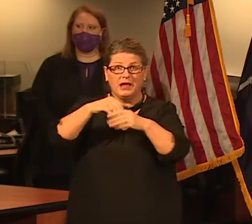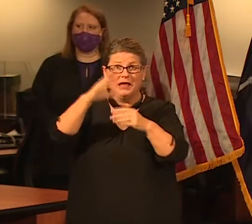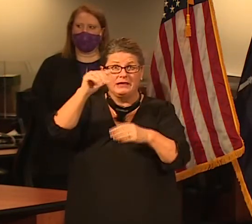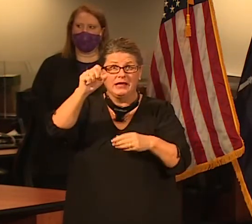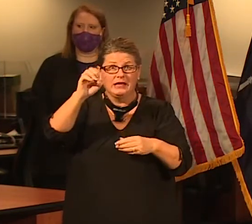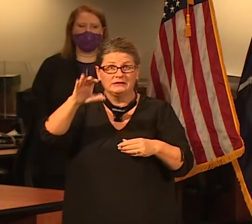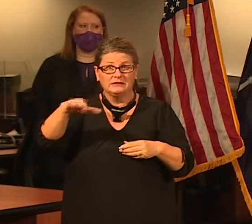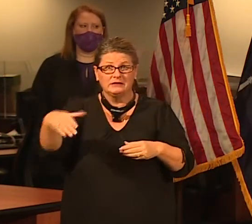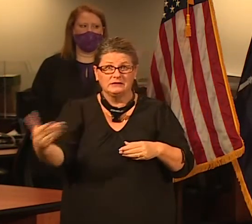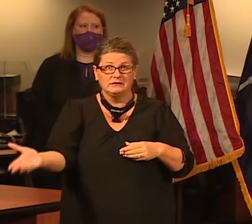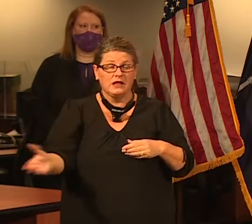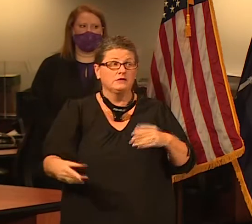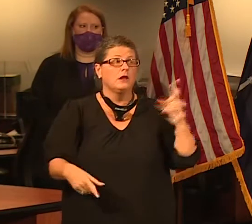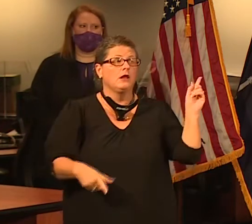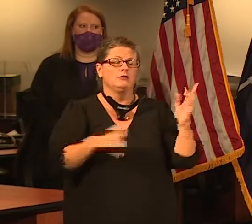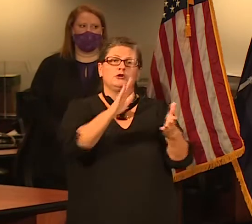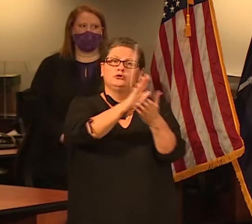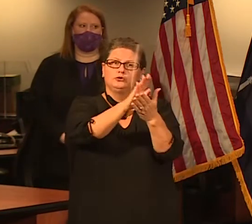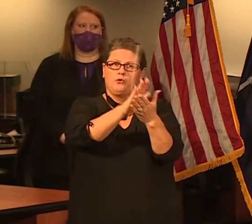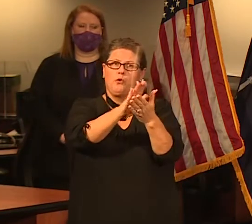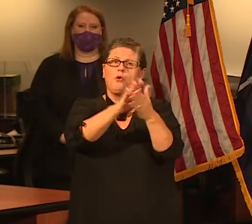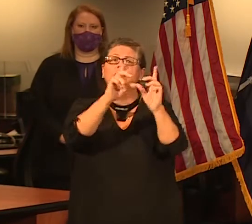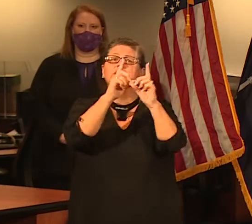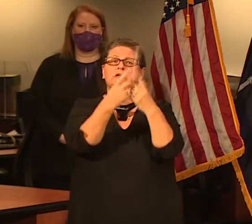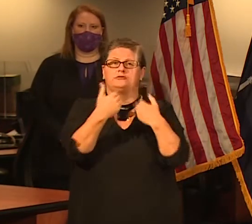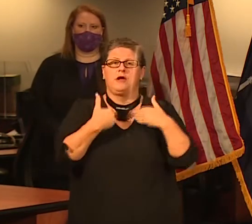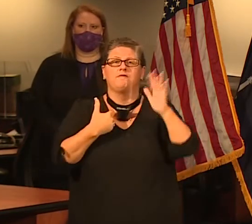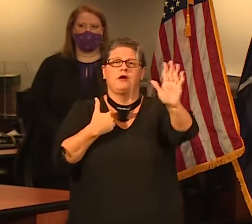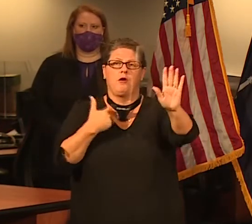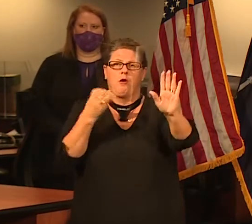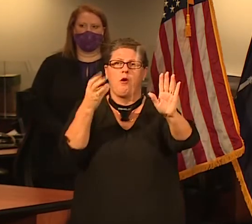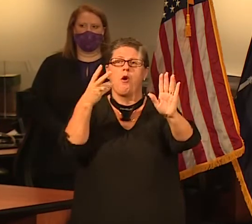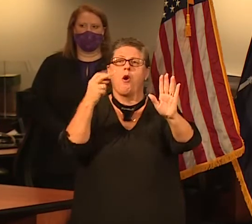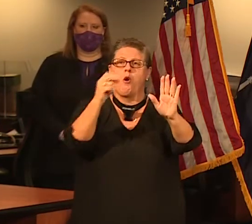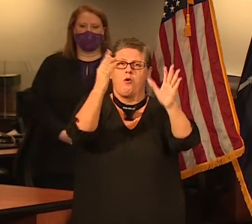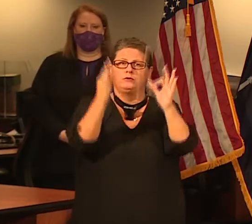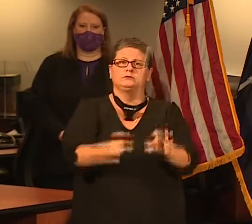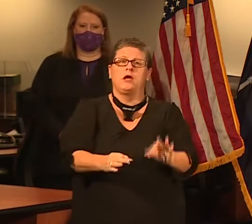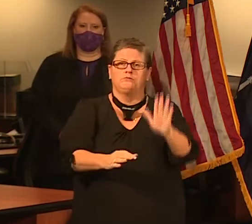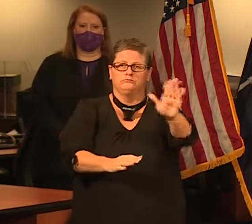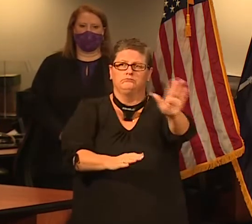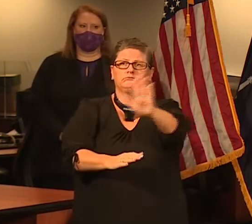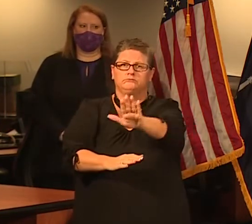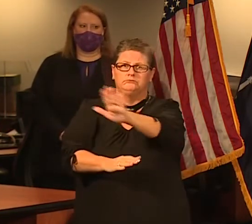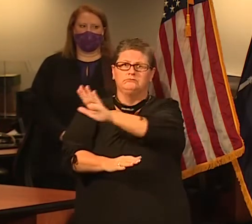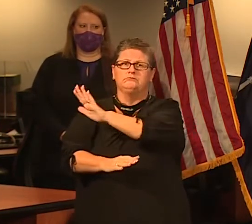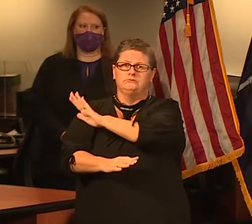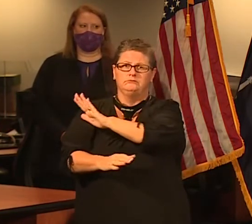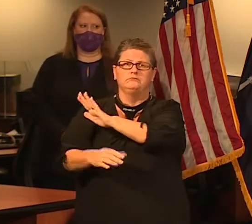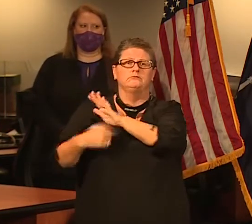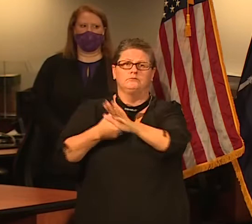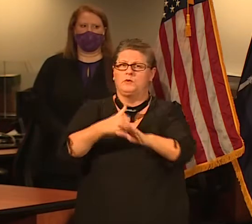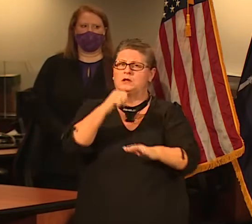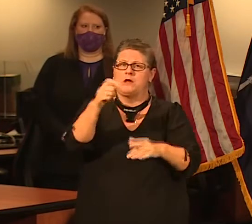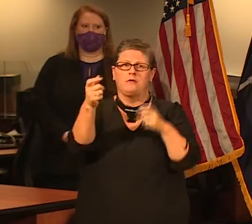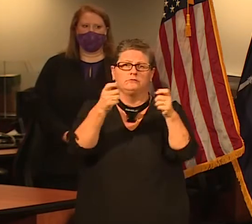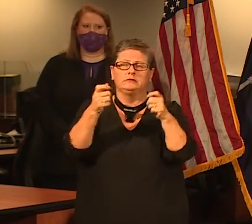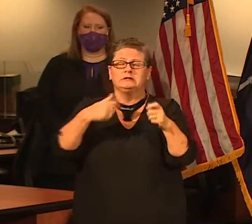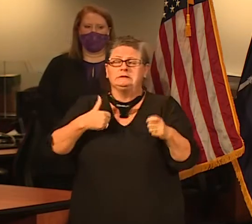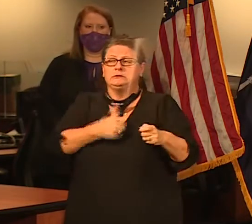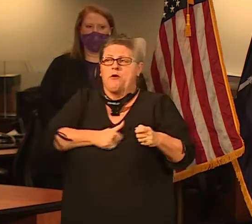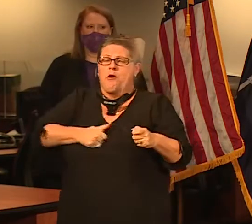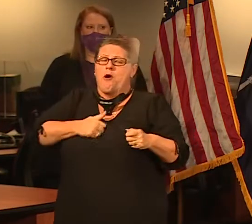deaths? Well, the school districts each one has their own action plans, and we're of course, very sorry about